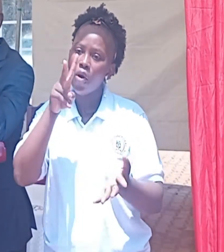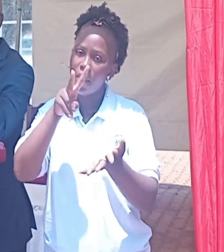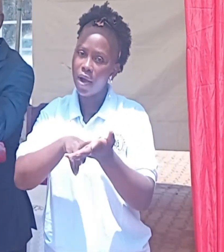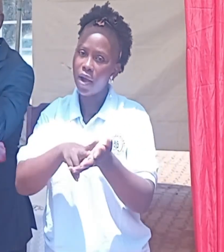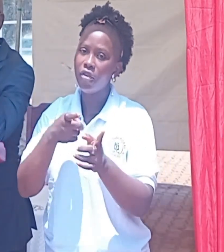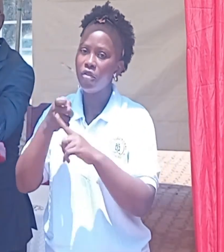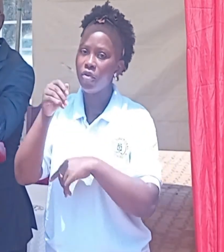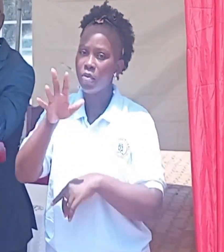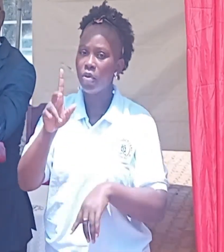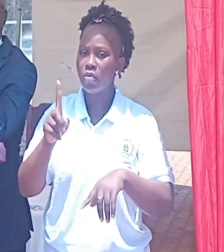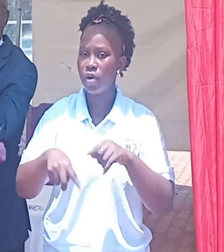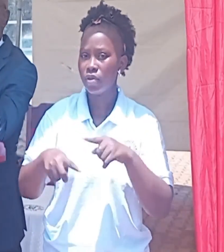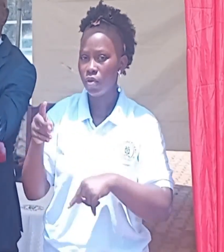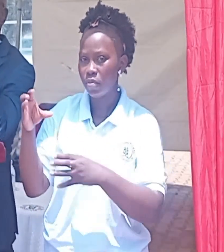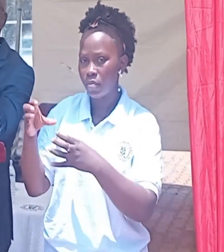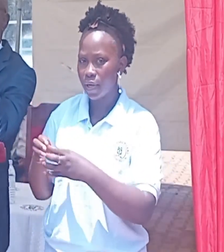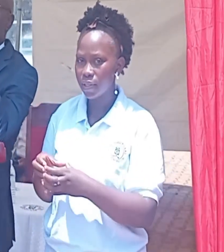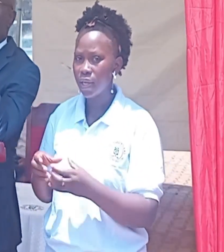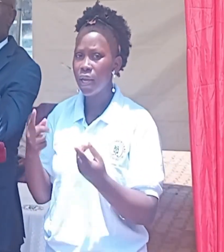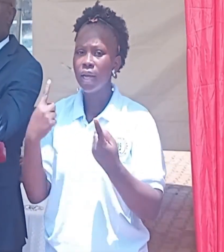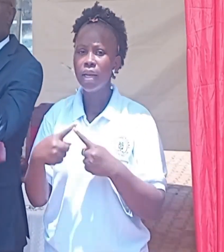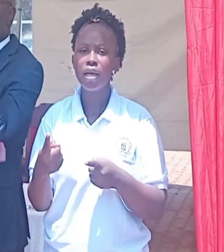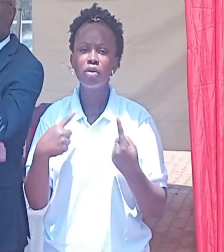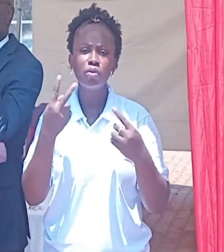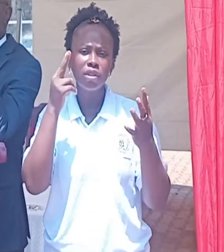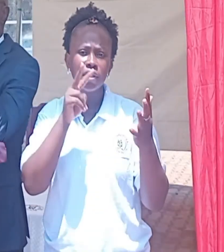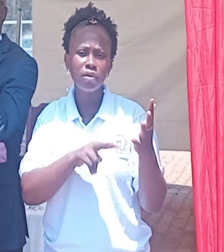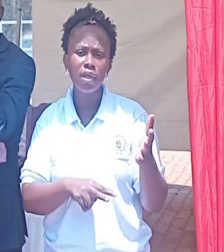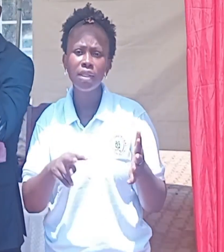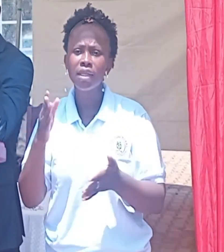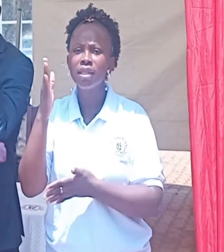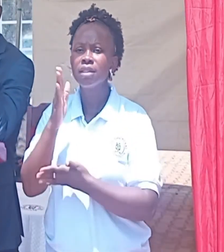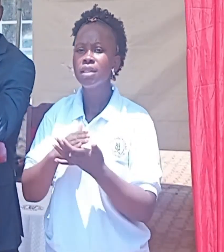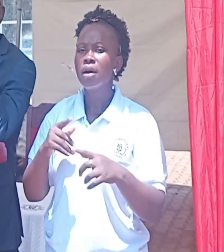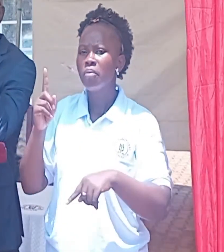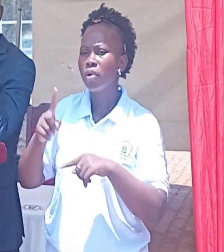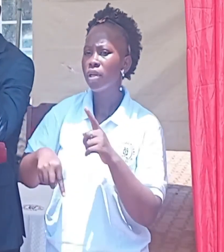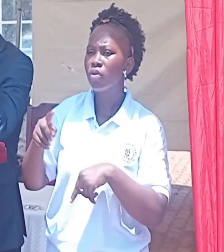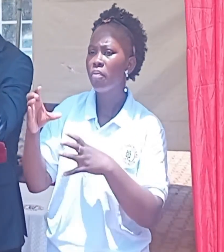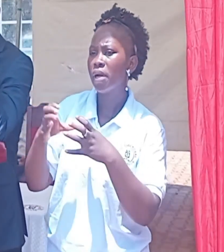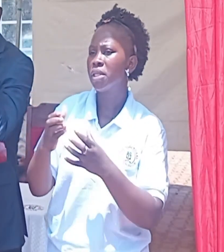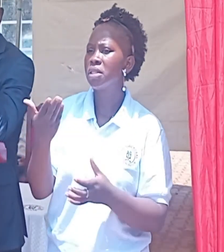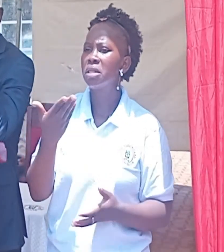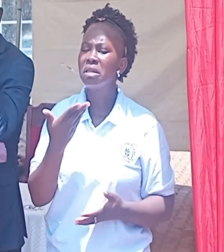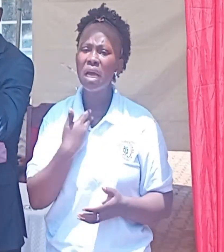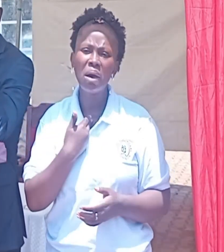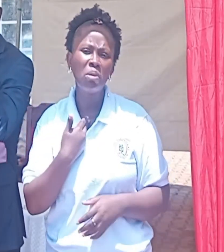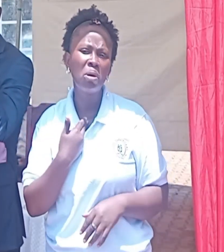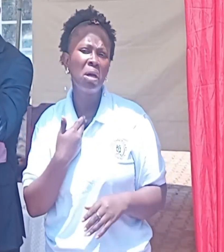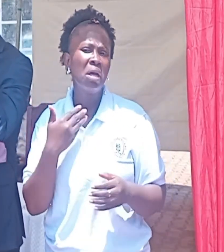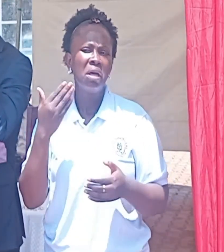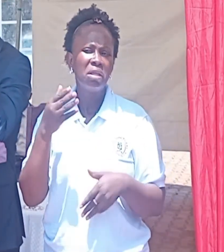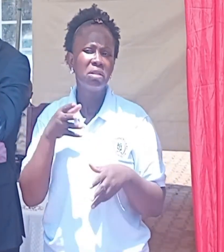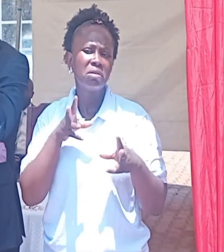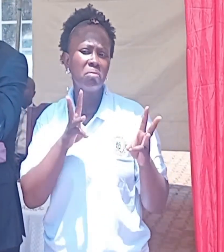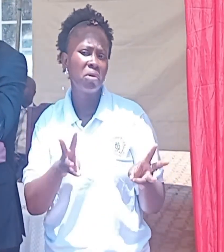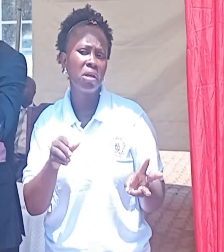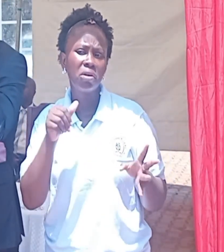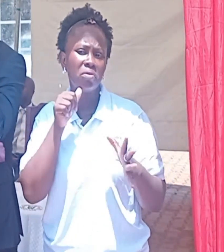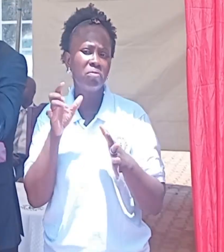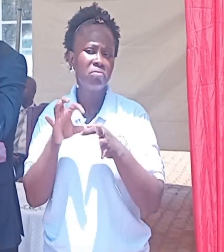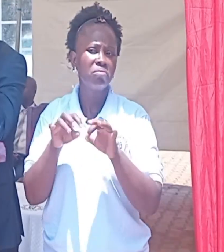mu kibiina. Naye tutizutinde ebibiina nabyo birinamu obutakwatagana bulungi ndowooza, kubanga ku nsonga